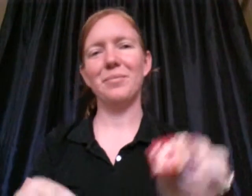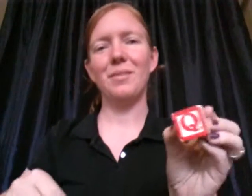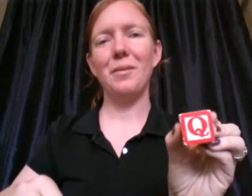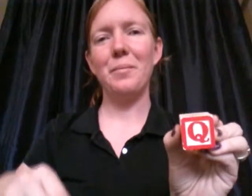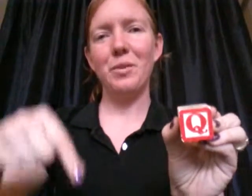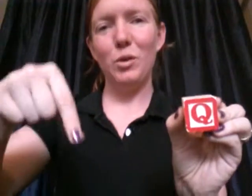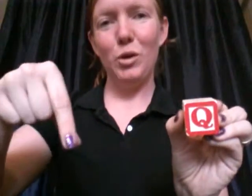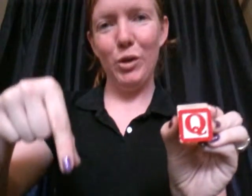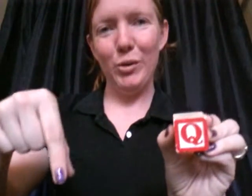Q